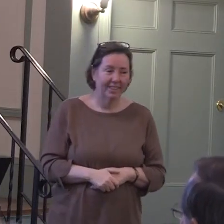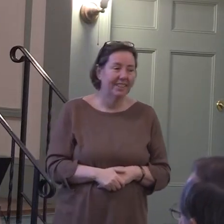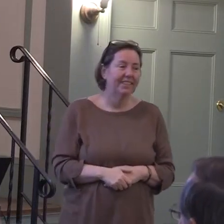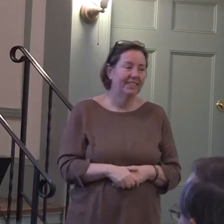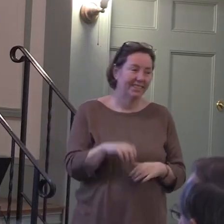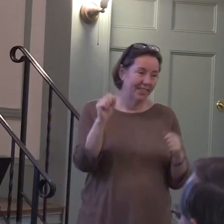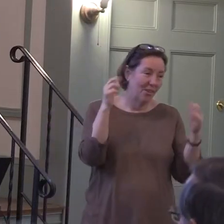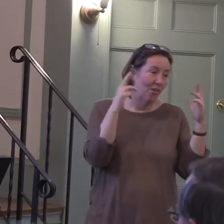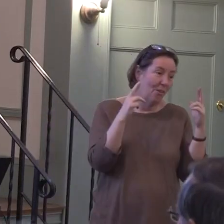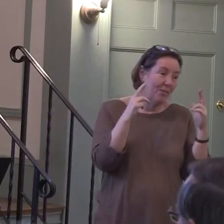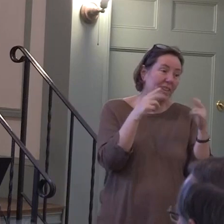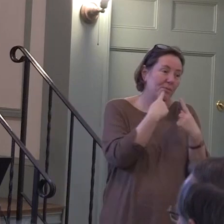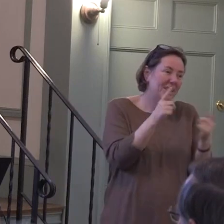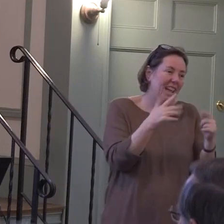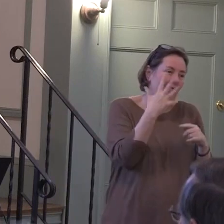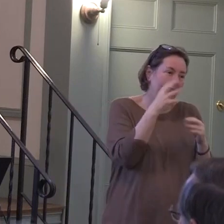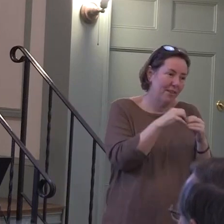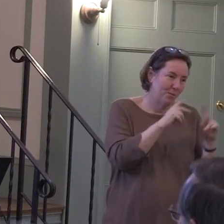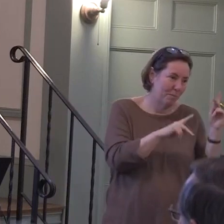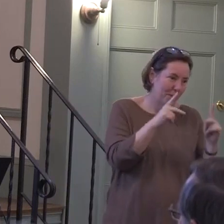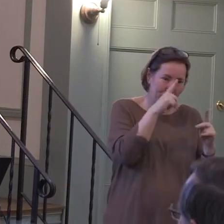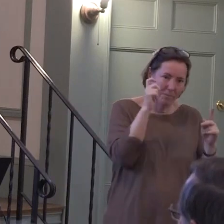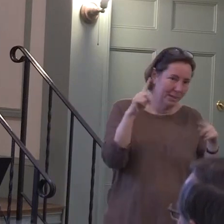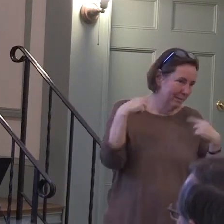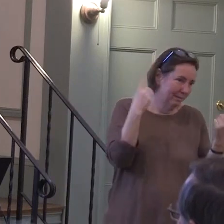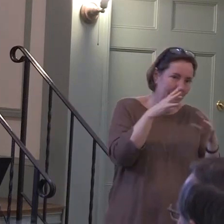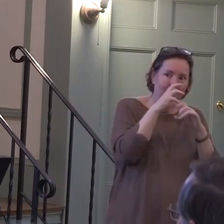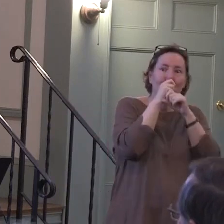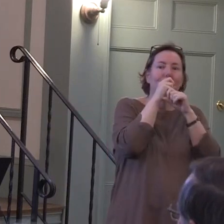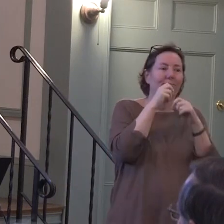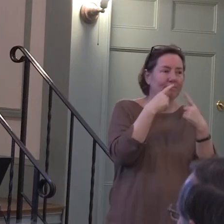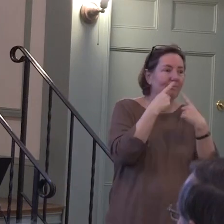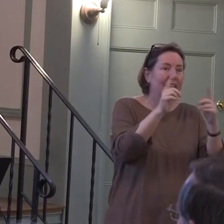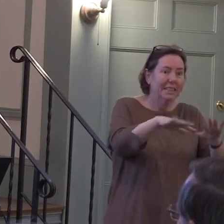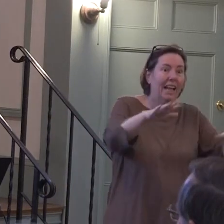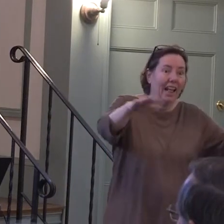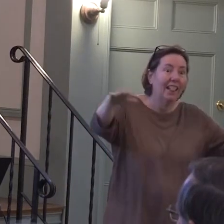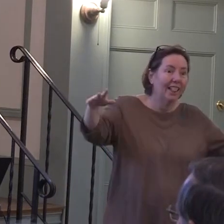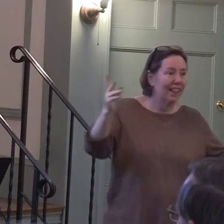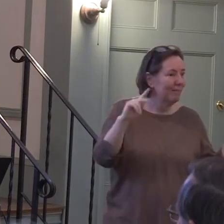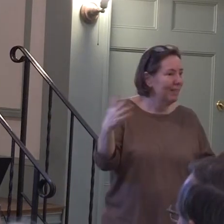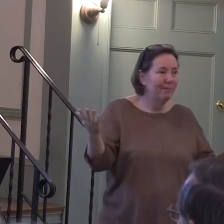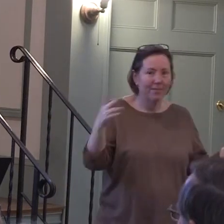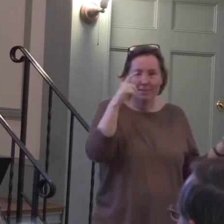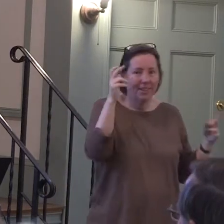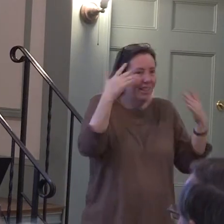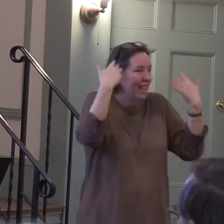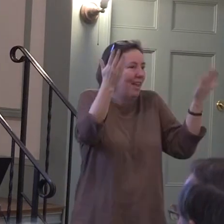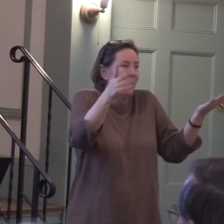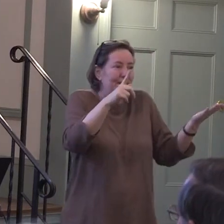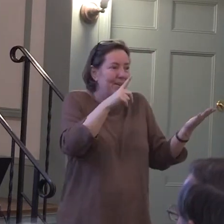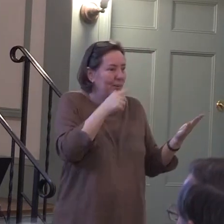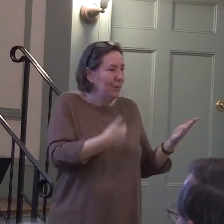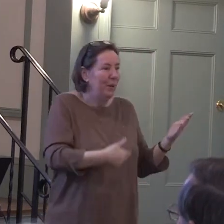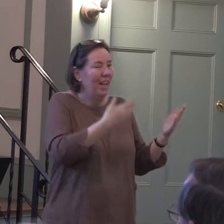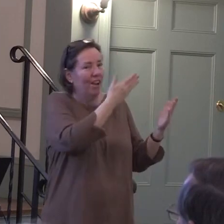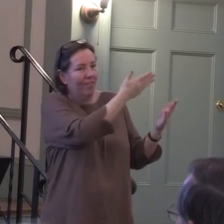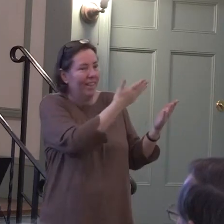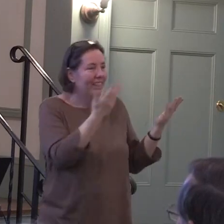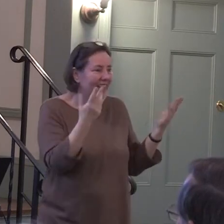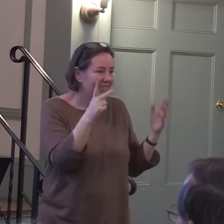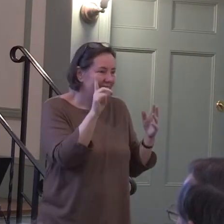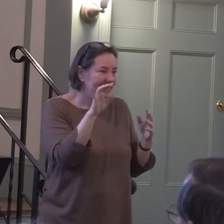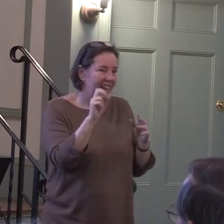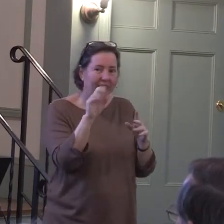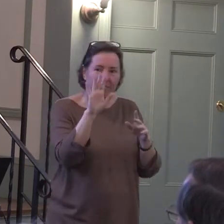more people. We got about 30 people, you pass it on to 5, that's 150, and then pass it on to 5, and